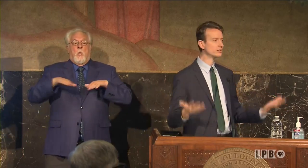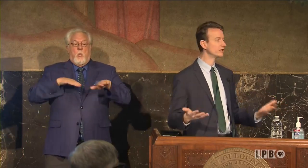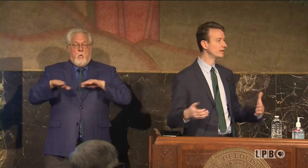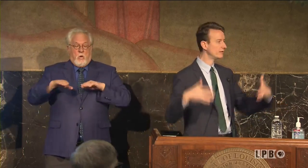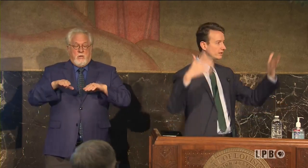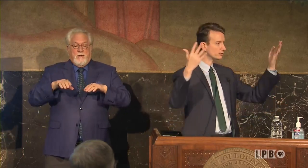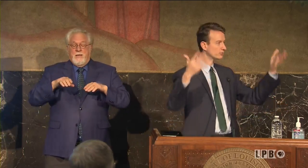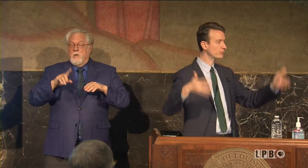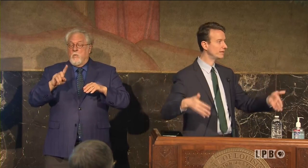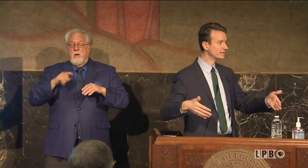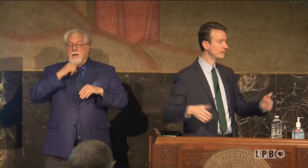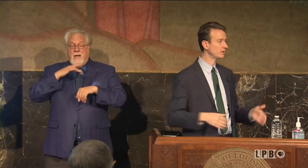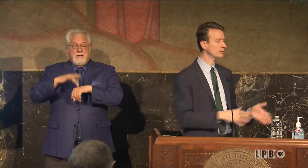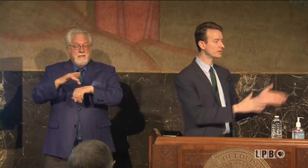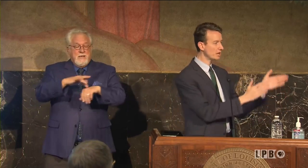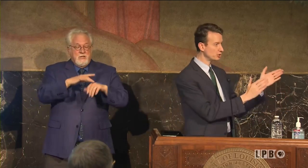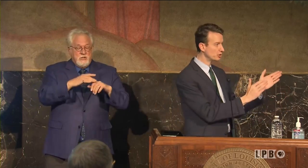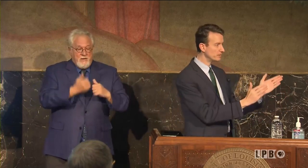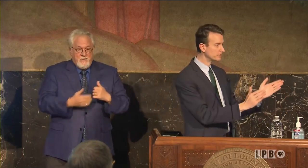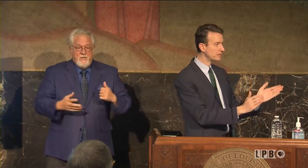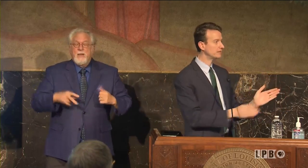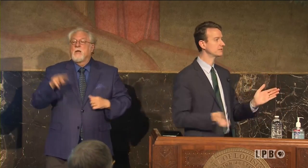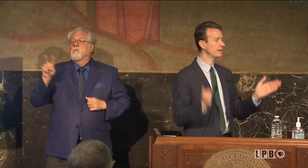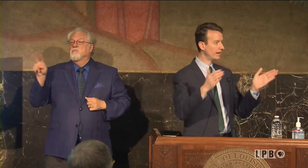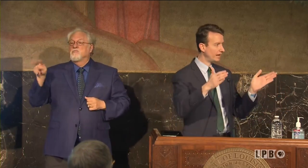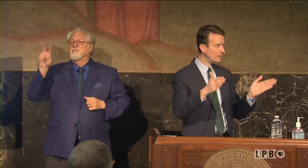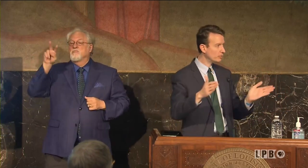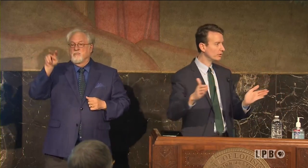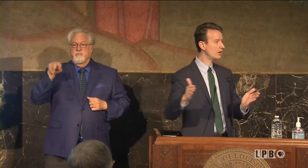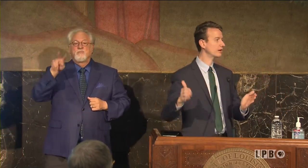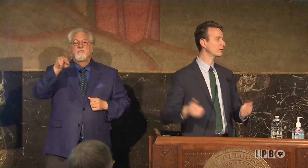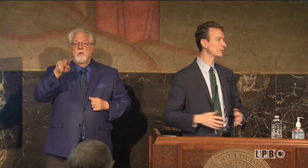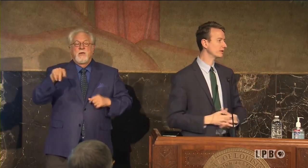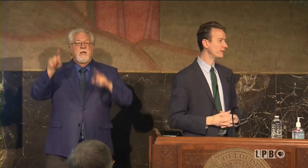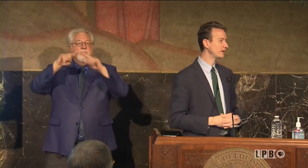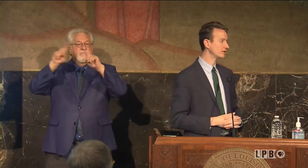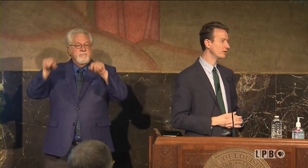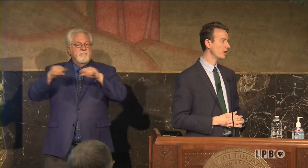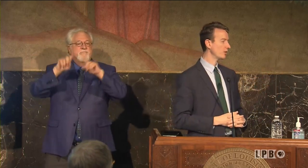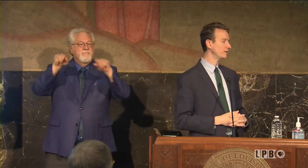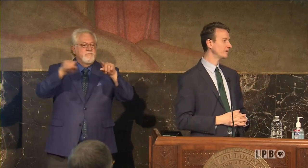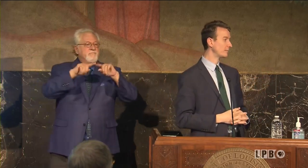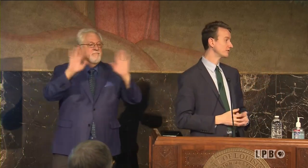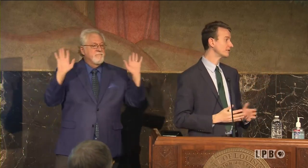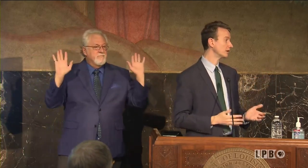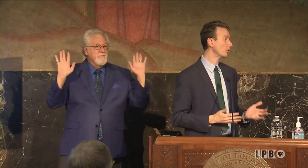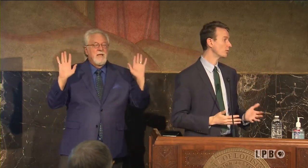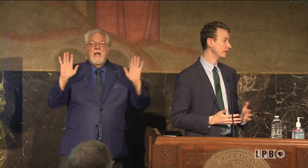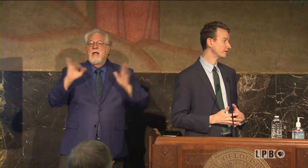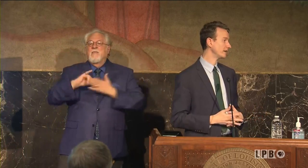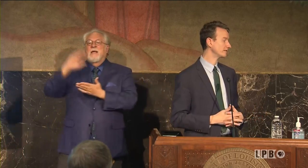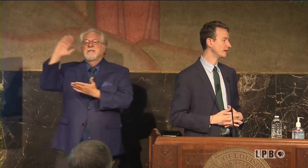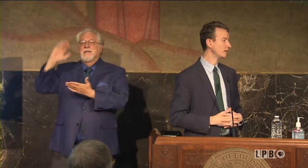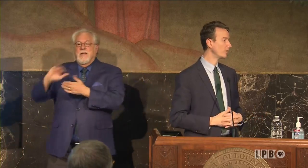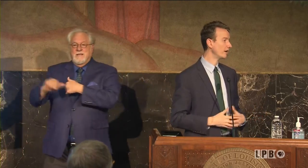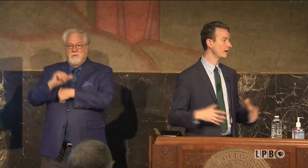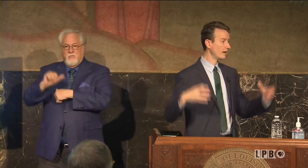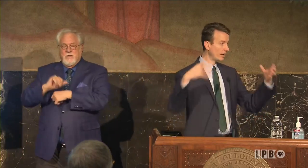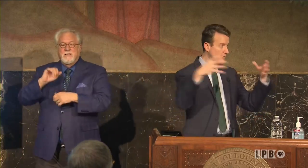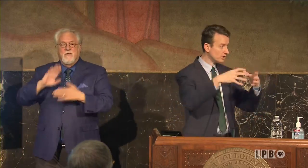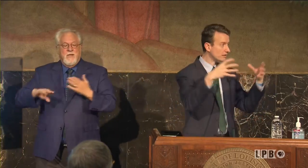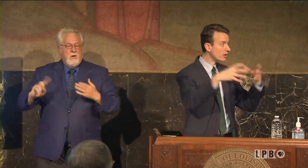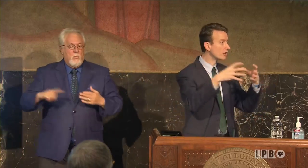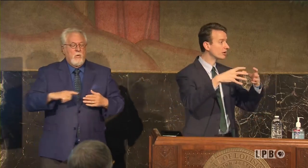where you're not touching anything, you're sort of reading tableaus, you can be spaced and move along in an orderly fashion. We think that presents a lower risk than a setting